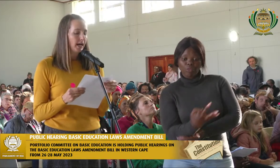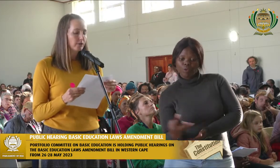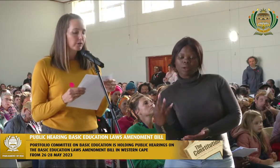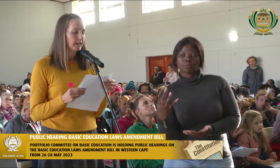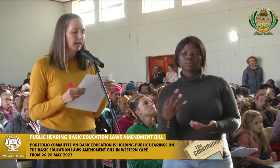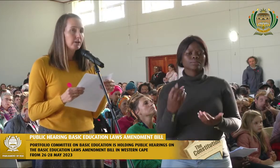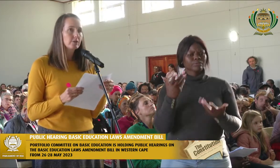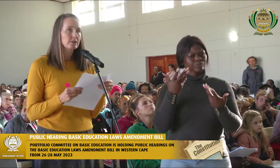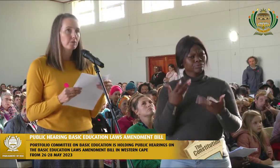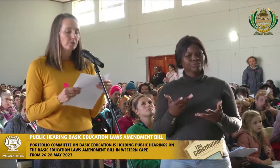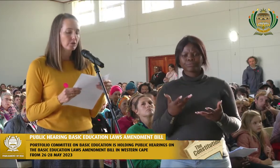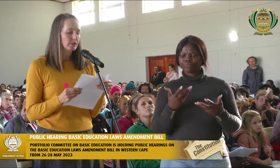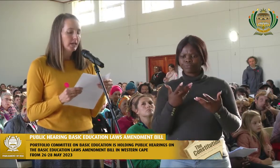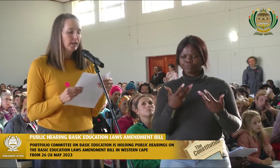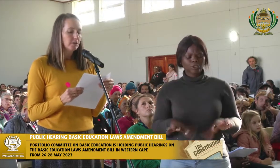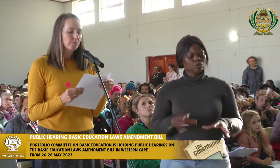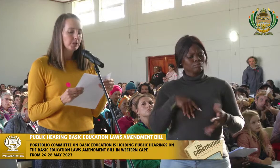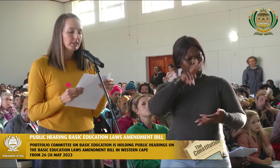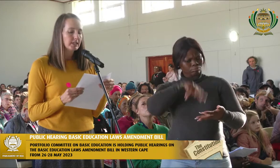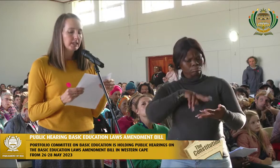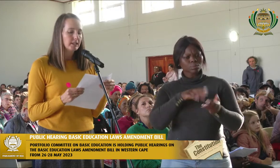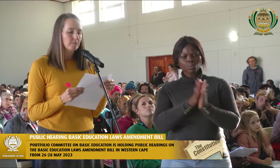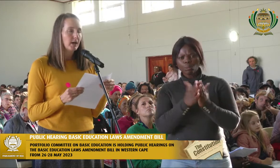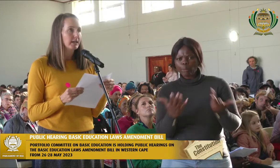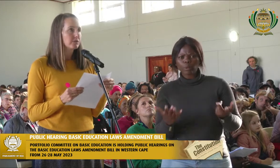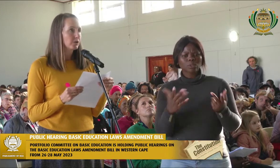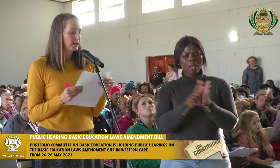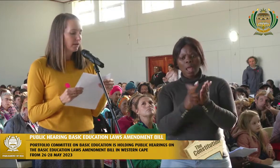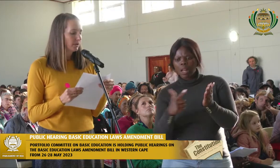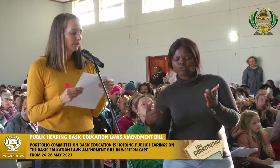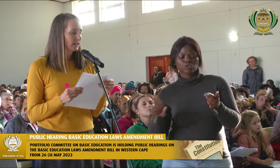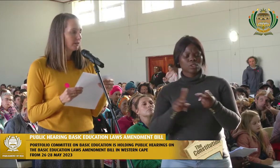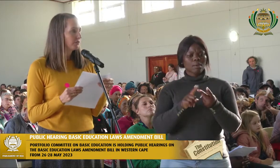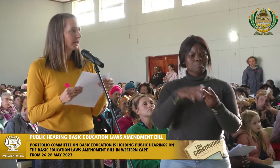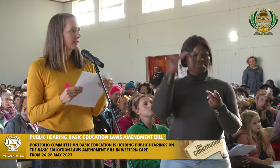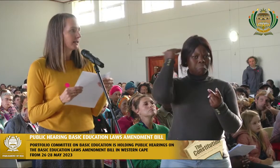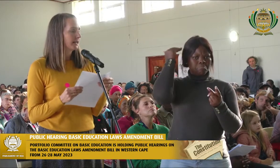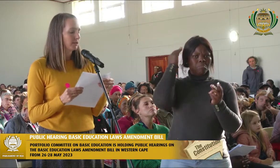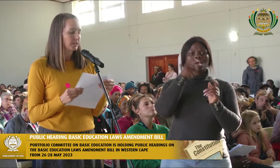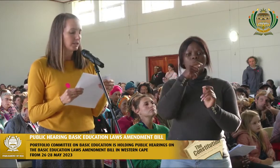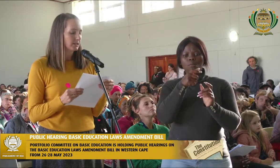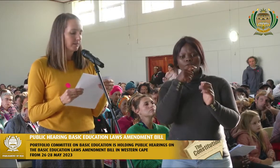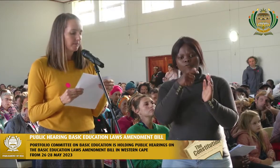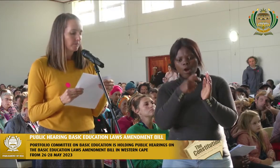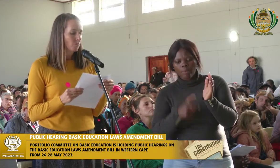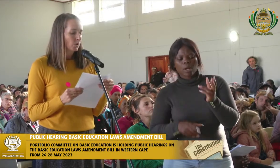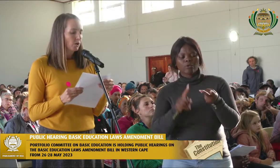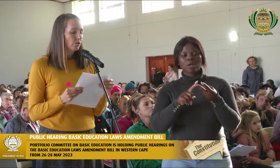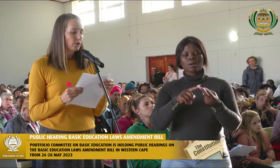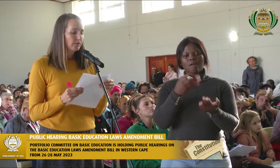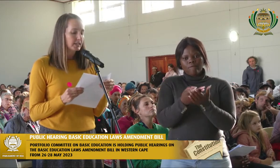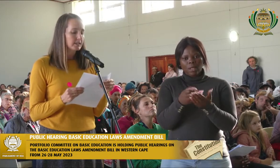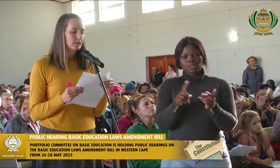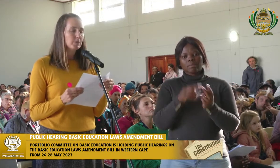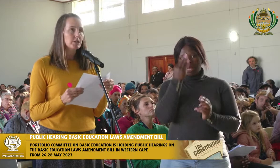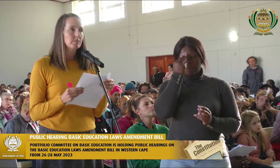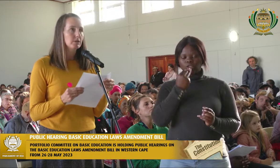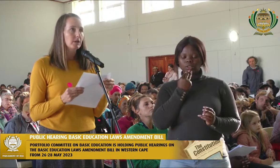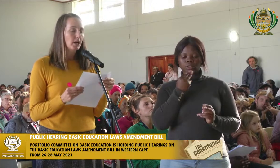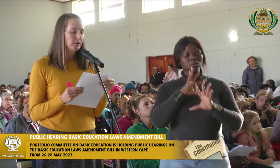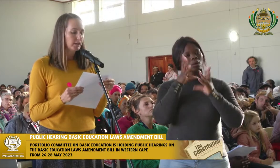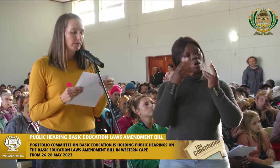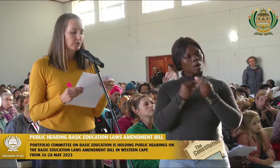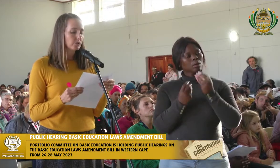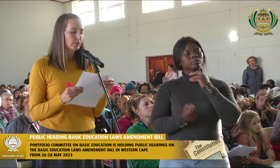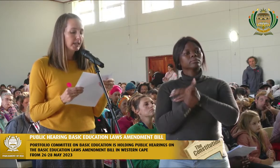heard and read hundreds of books, imprinting in their minds vocabulary, facts, and images. All of this is